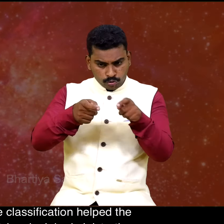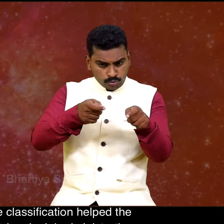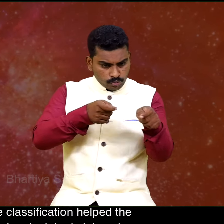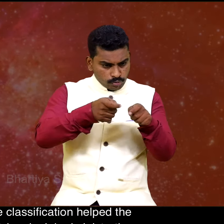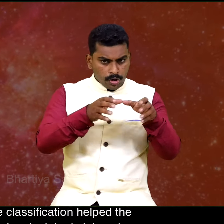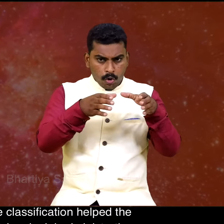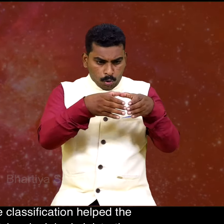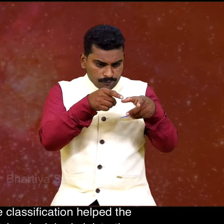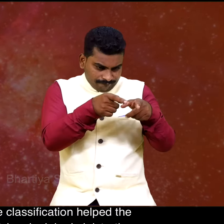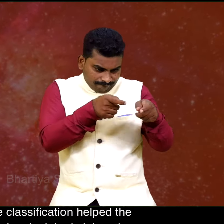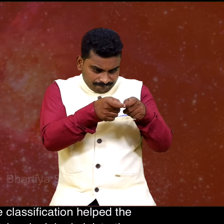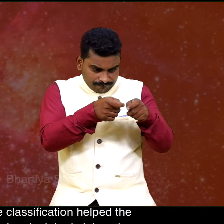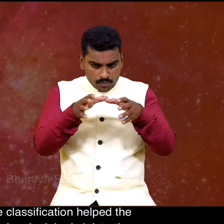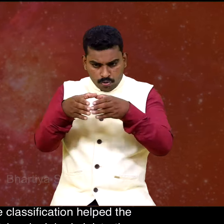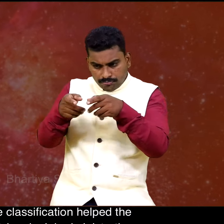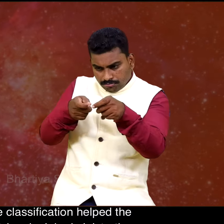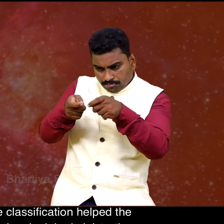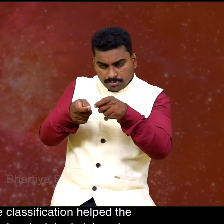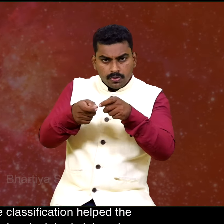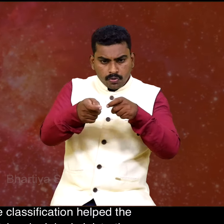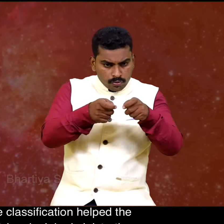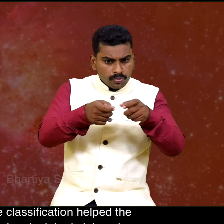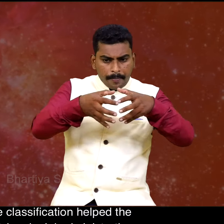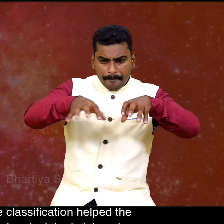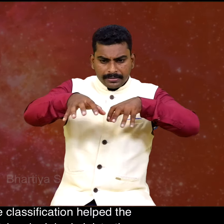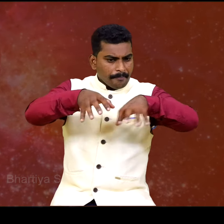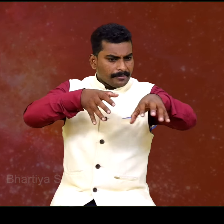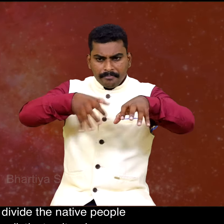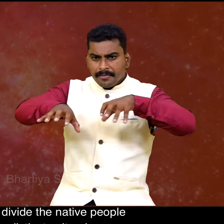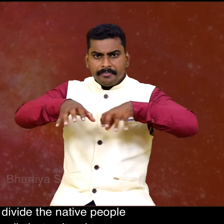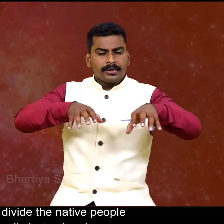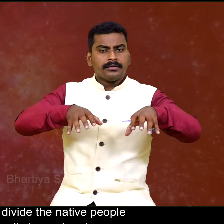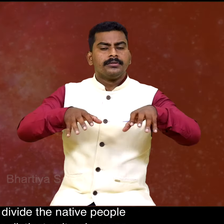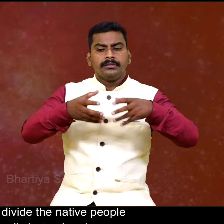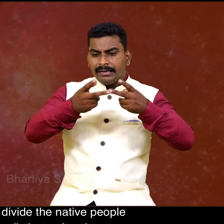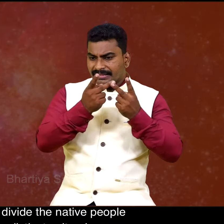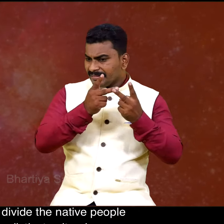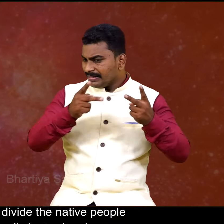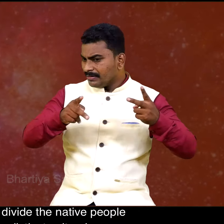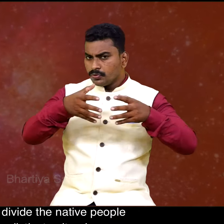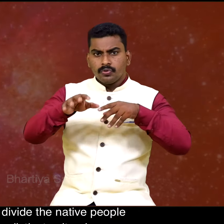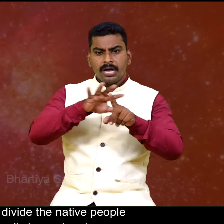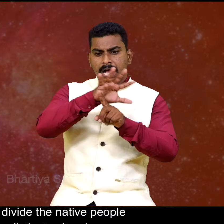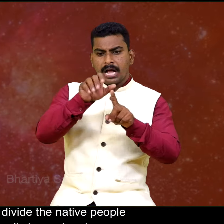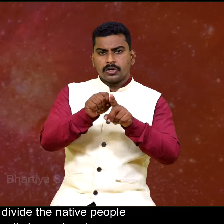British colonial administration to divide the native people into